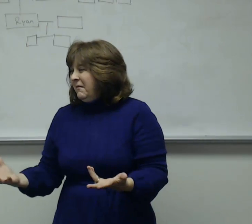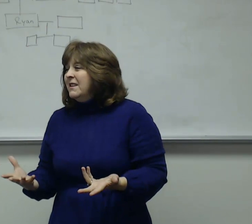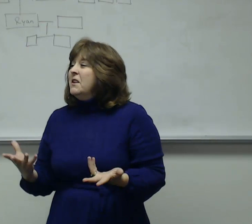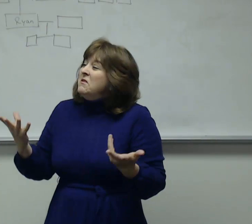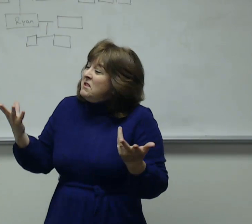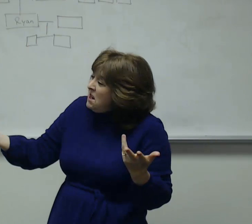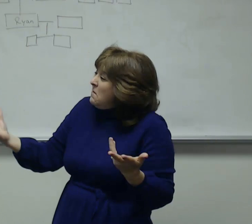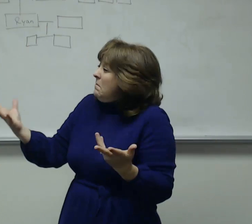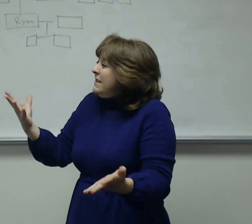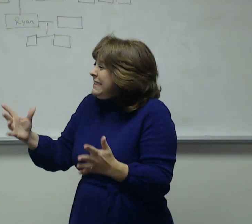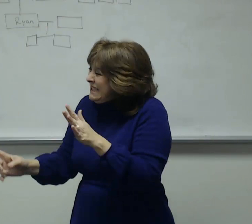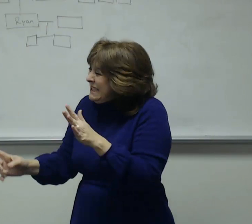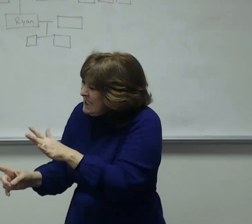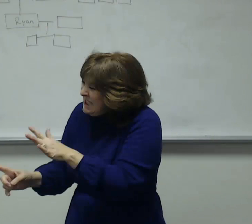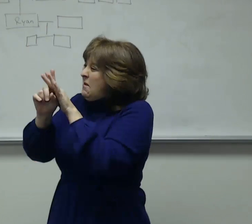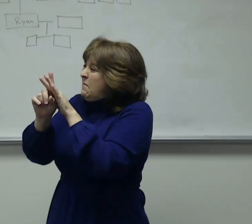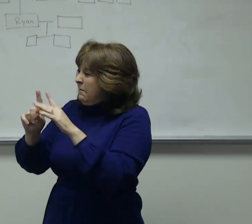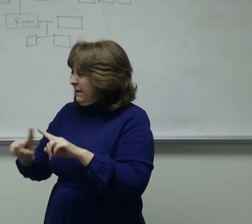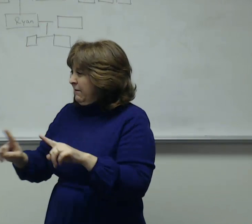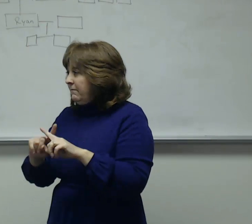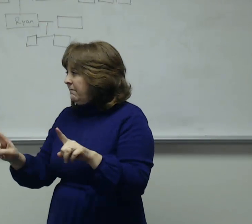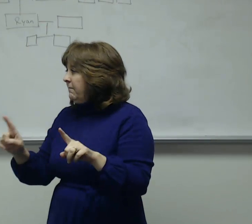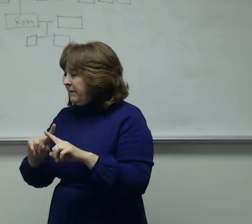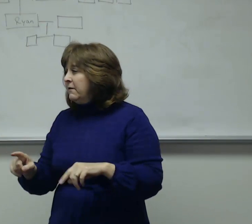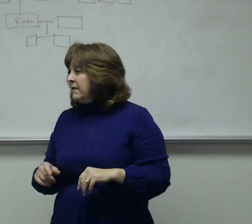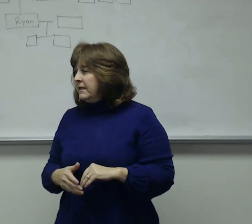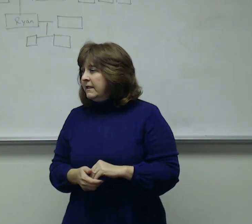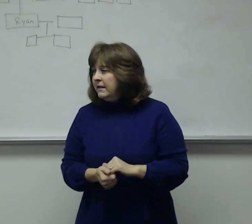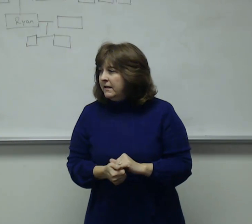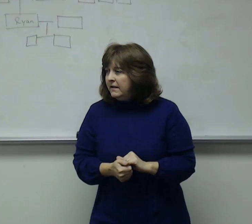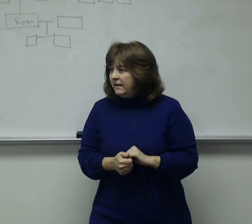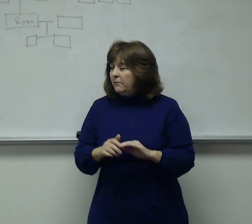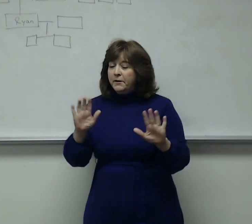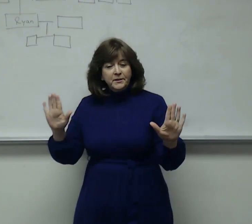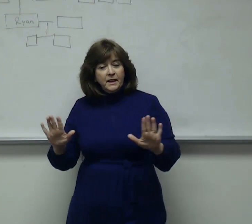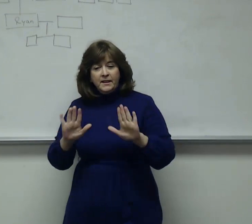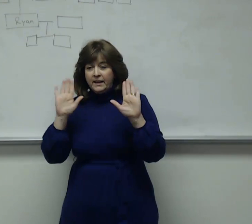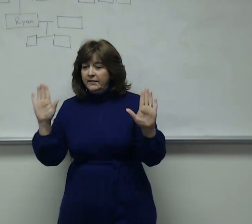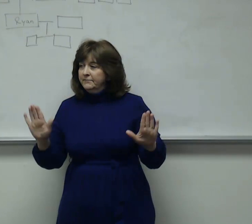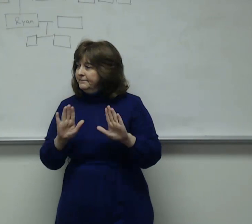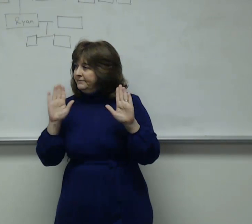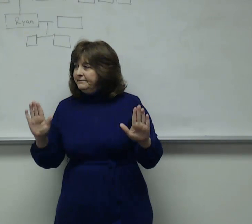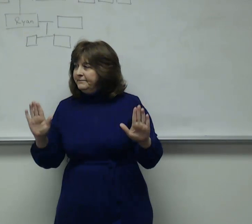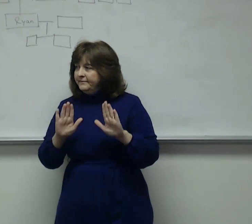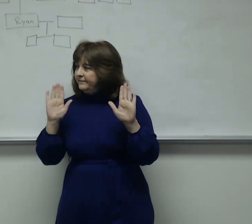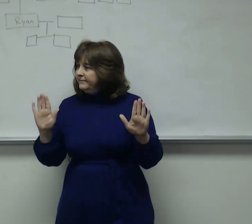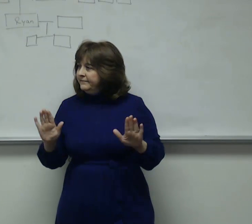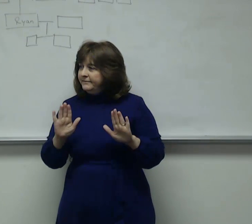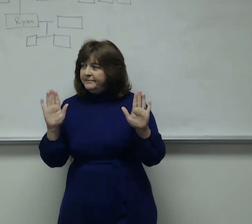So some differences. We're Sunday. Grace